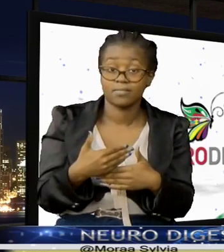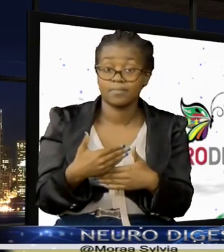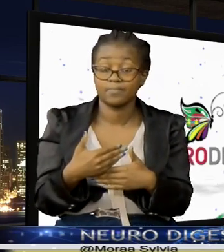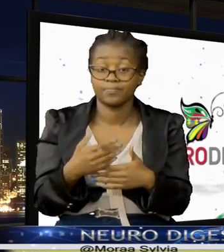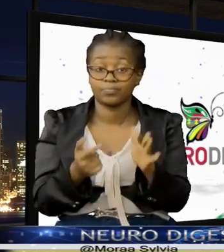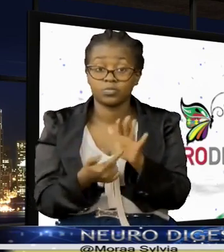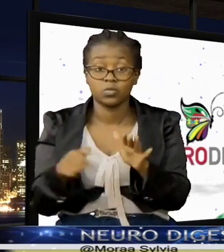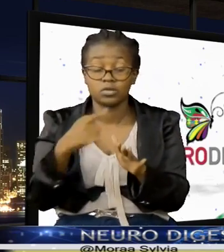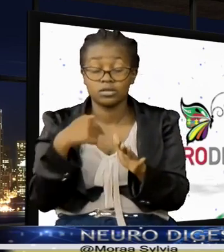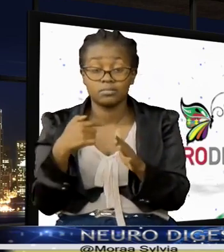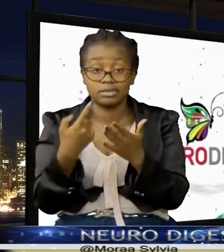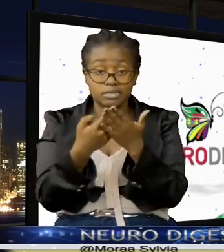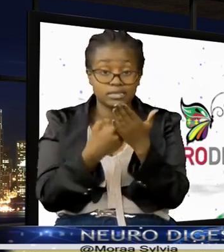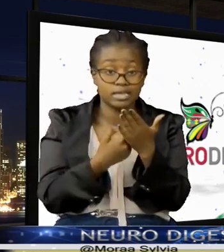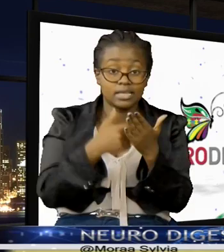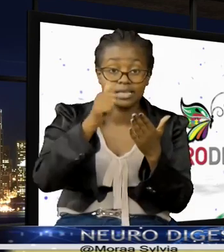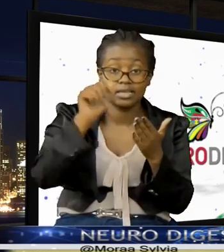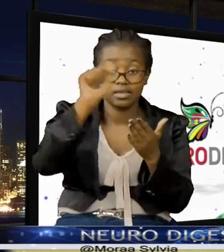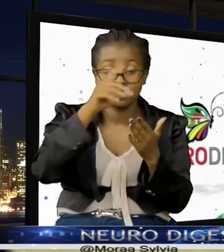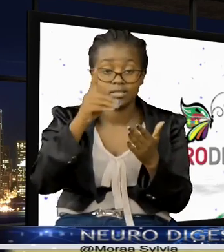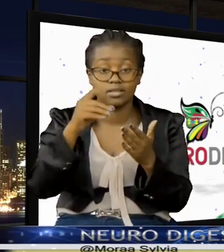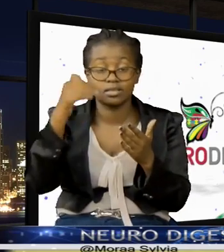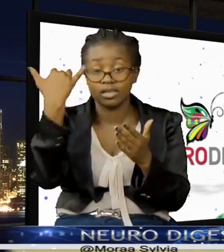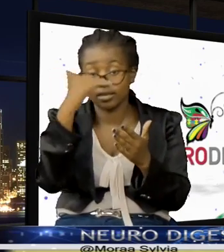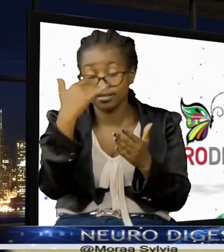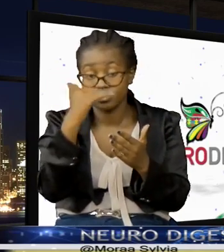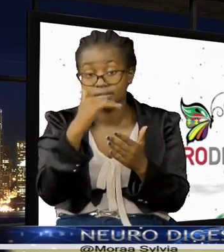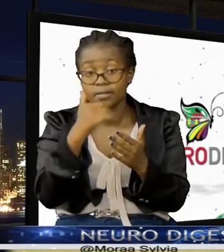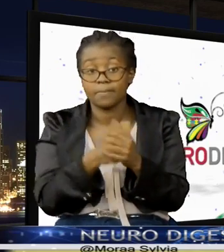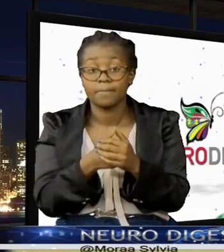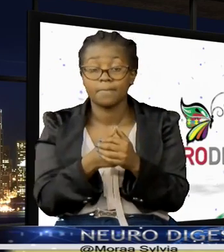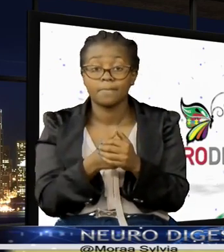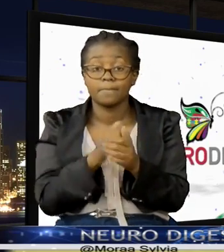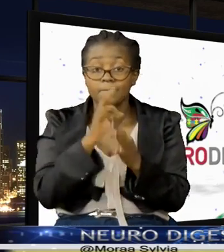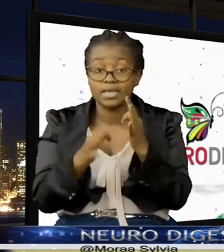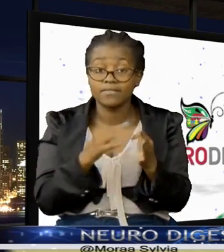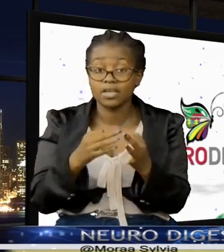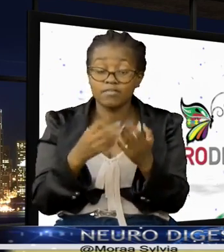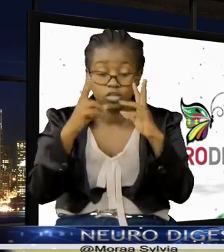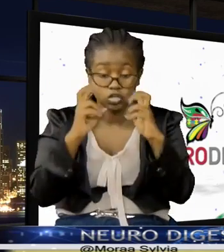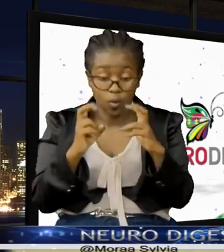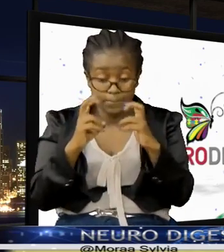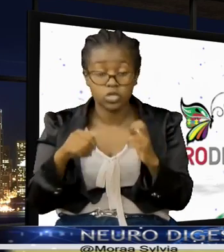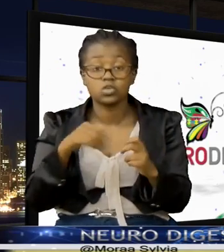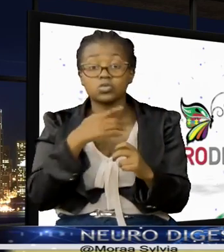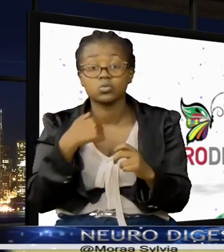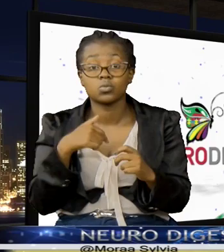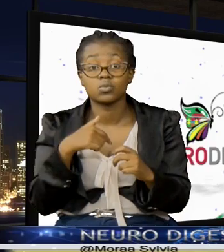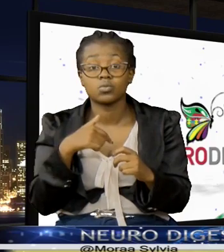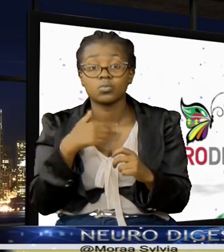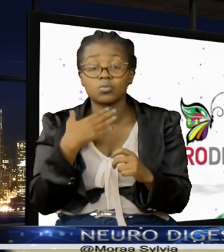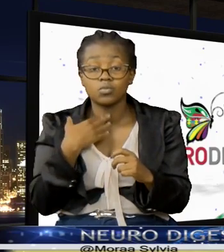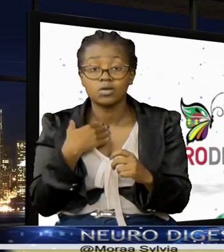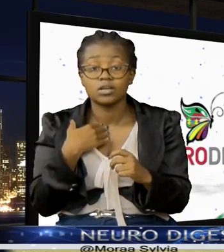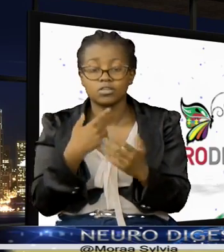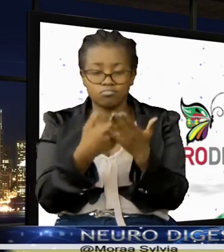be diving into ASD, Autism Spectrum Disorder. So if there is any topic you'd like us to dive into, let